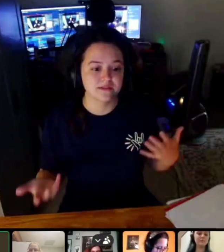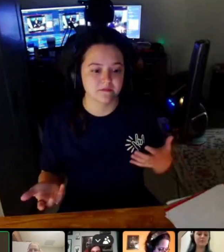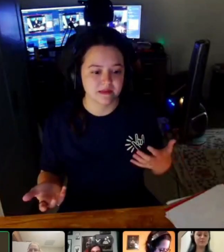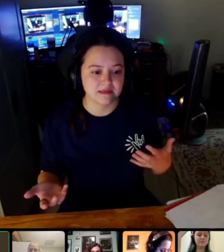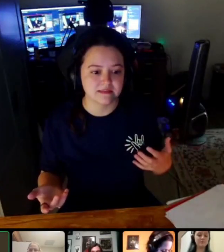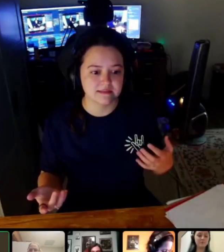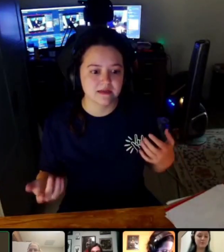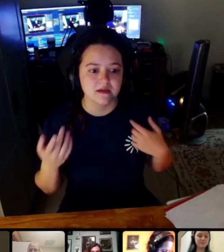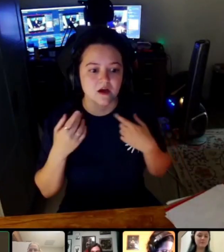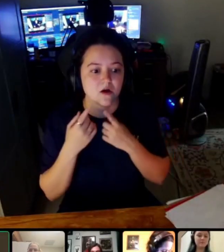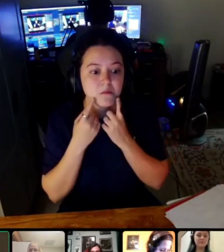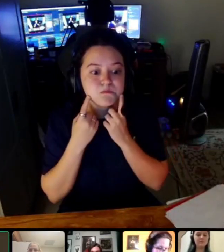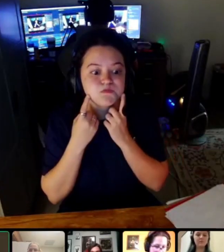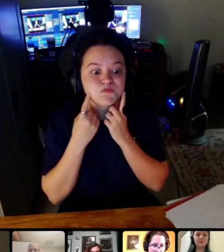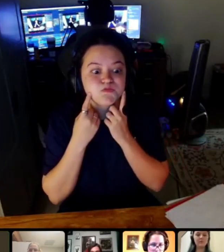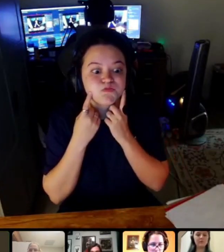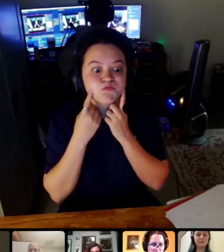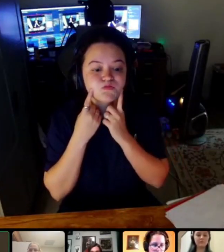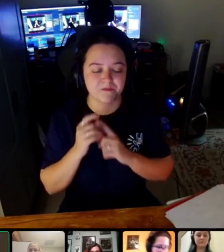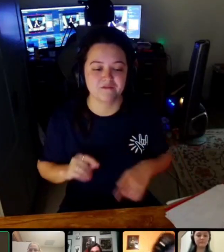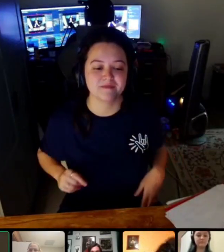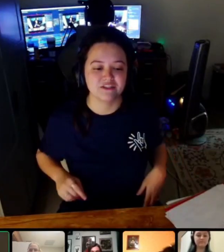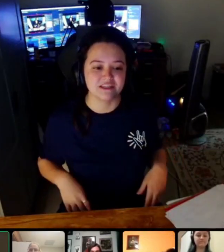something is, I'll puff my cheeks.